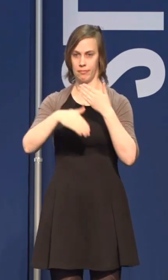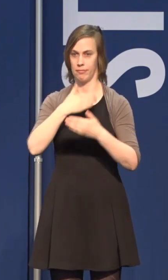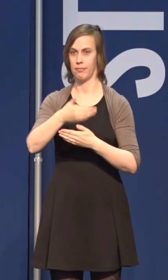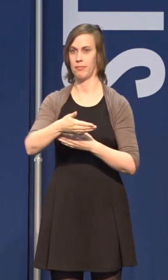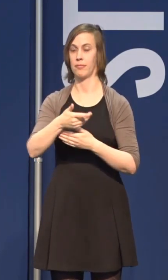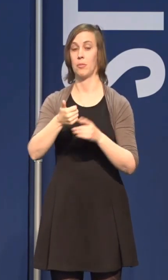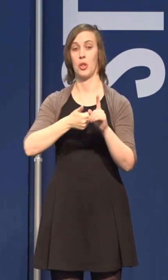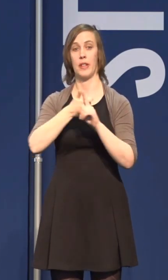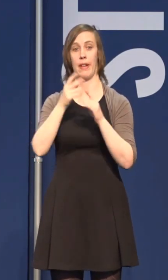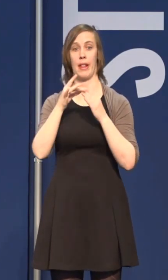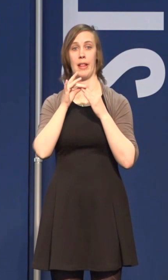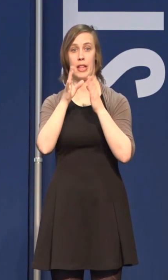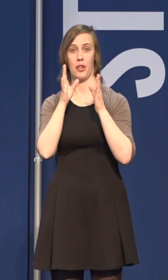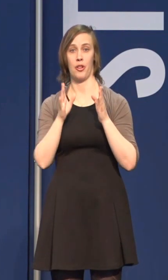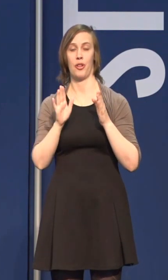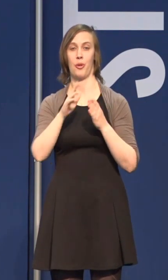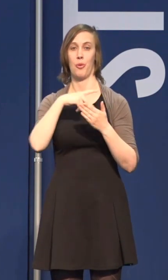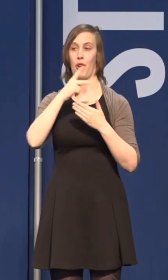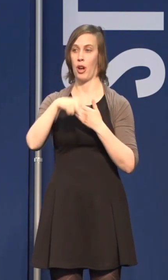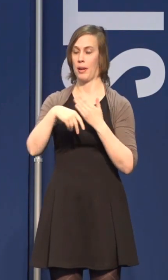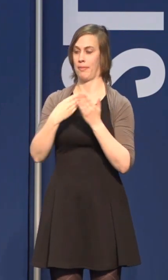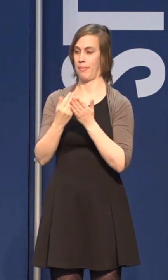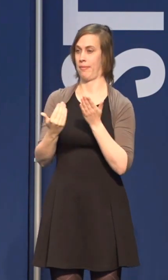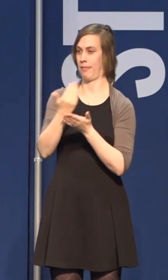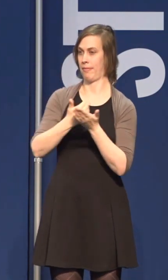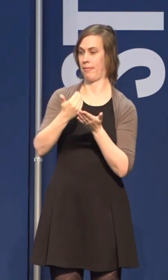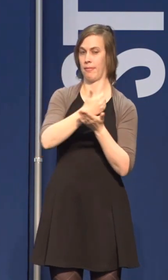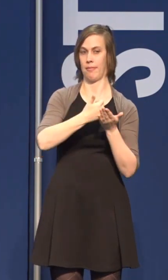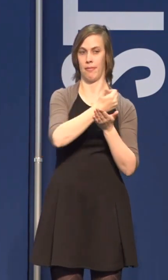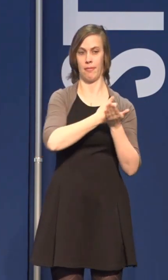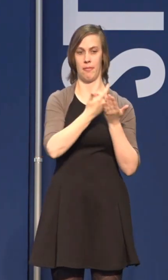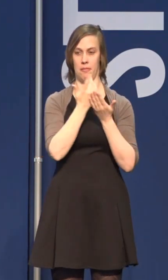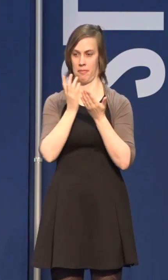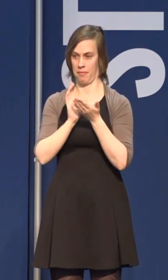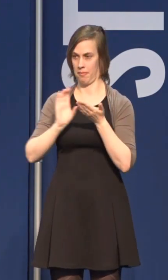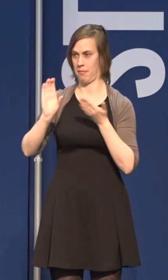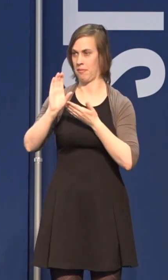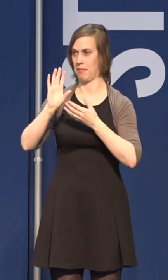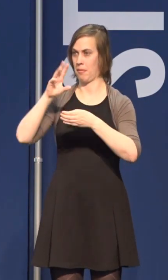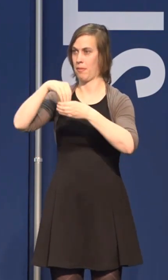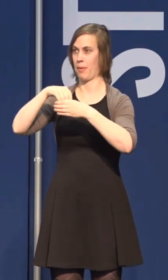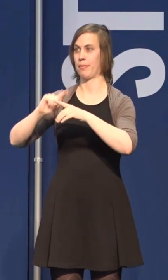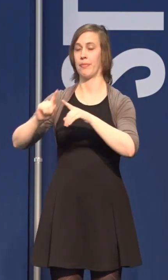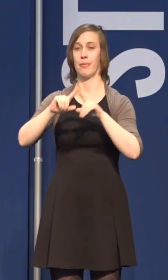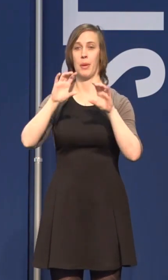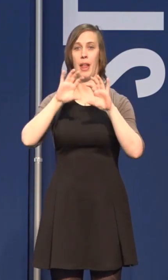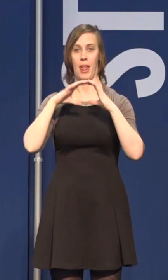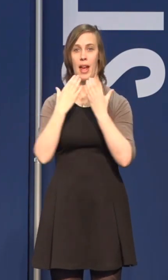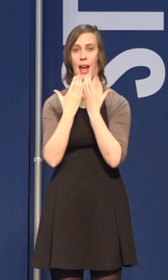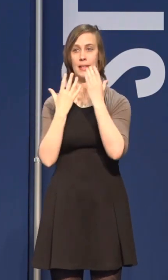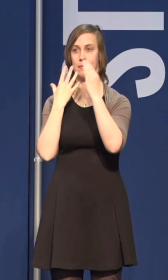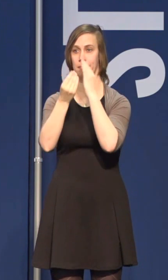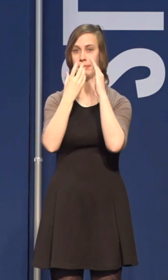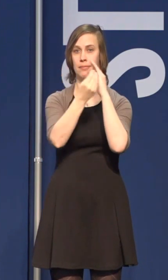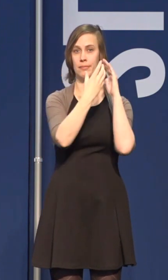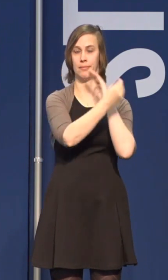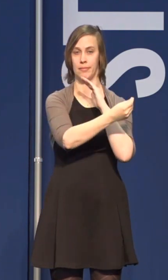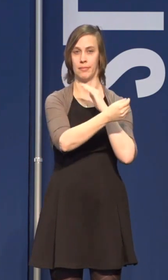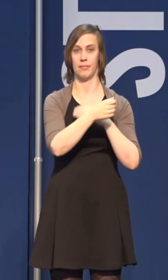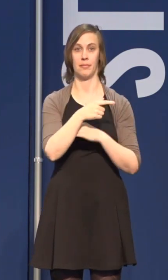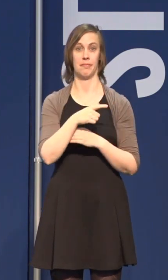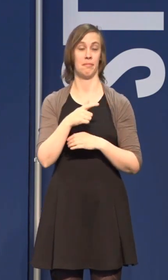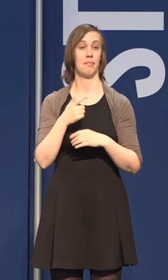program and worked very hard to help fundraise for many class outings. Ashley is always quick to greet everyone she meets with a